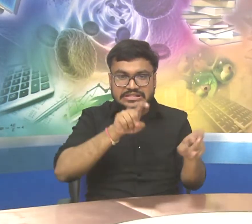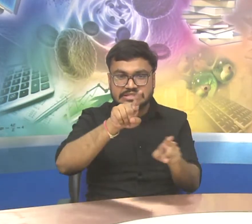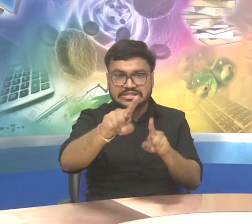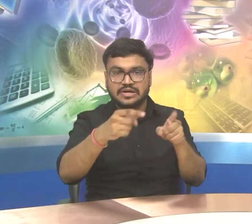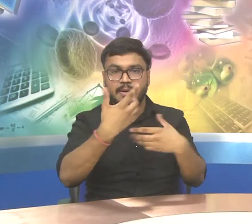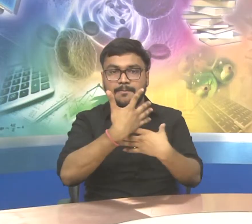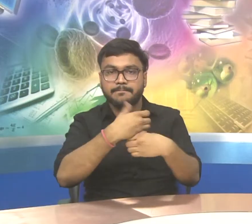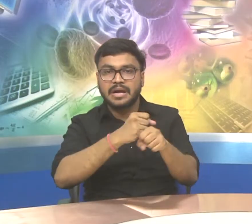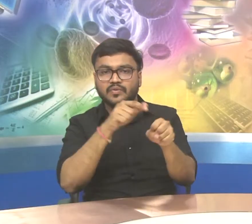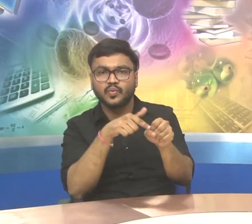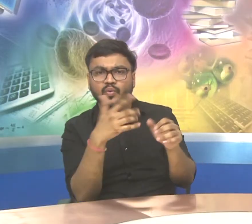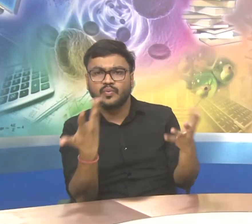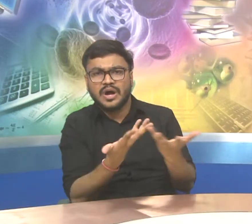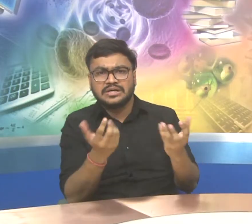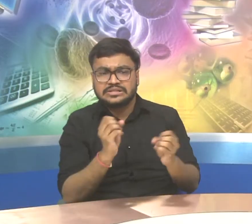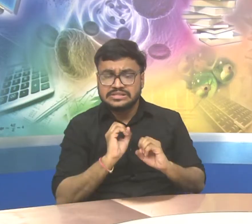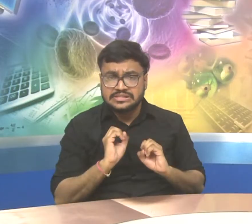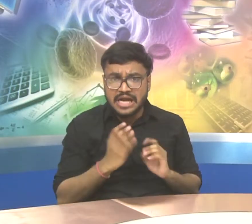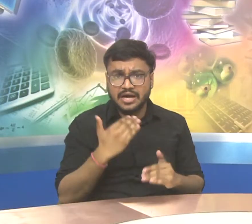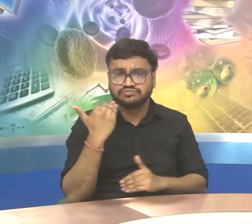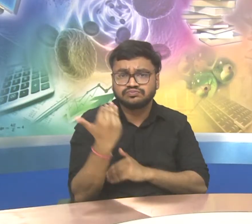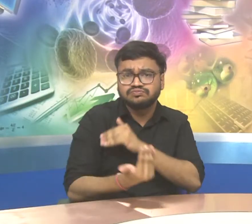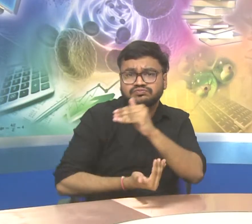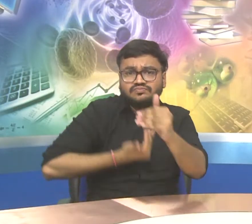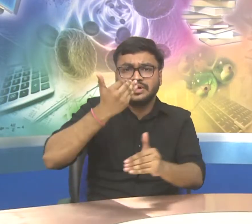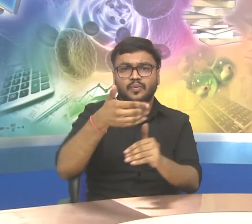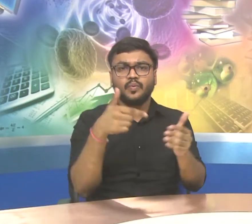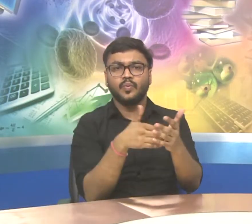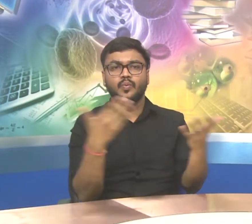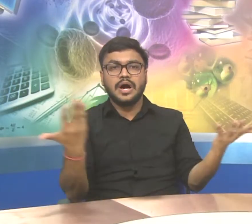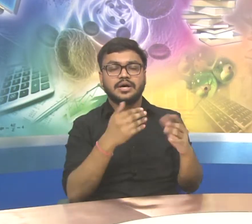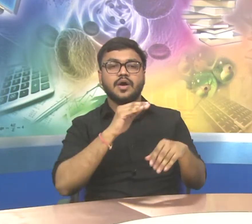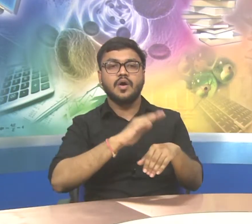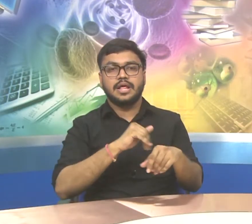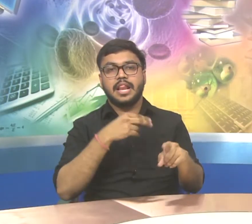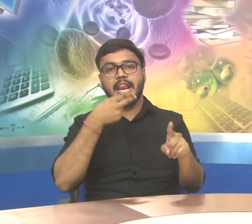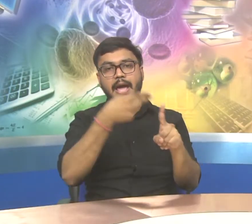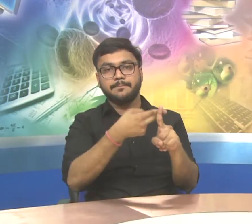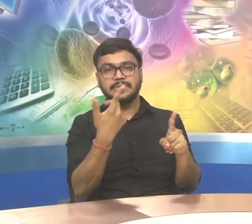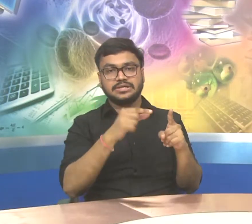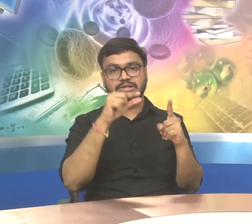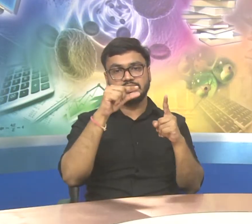Life on earth began with very simple single celled